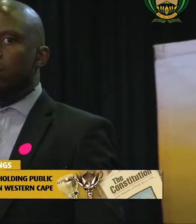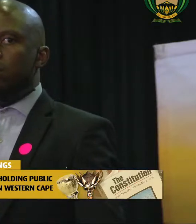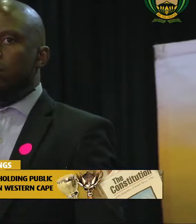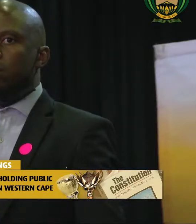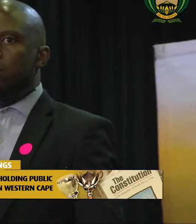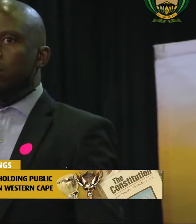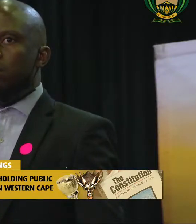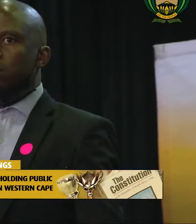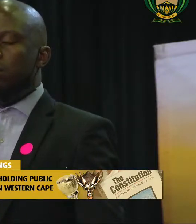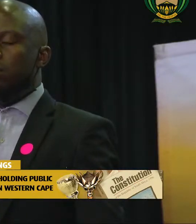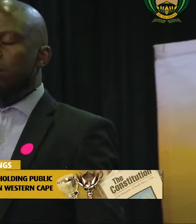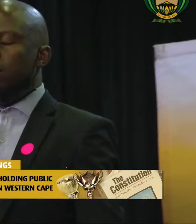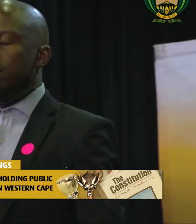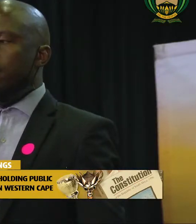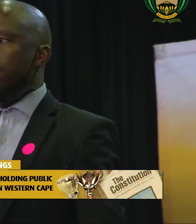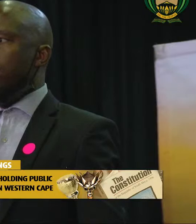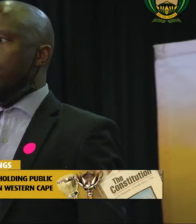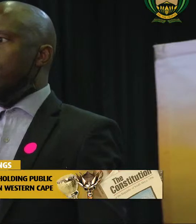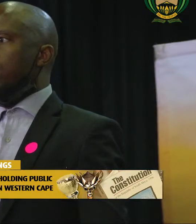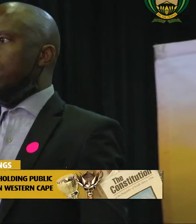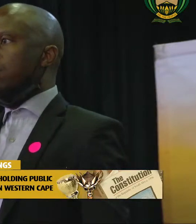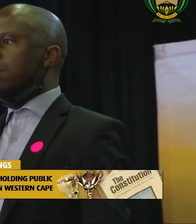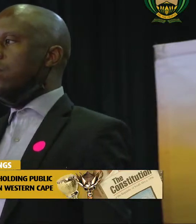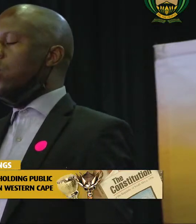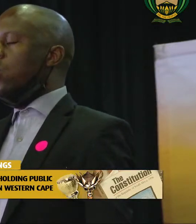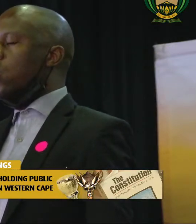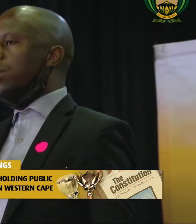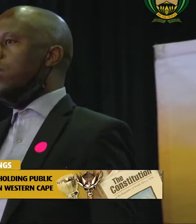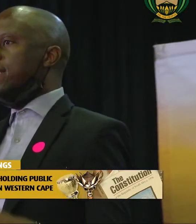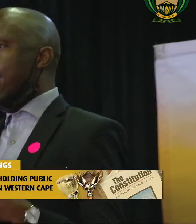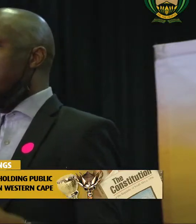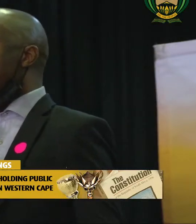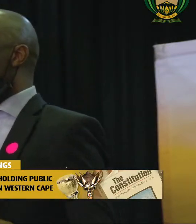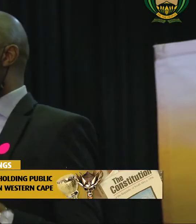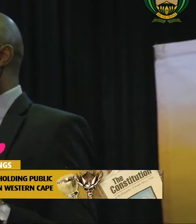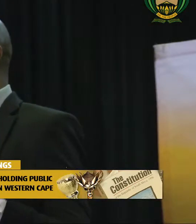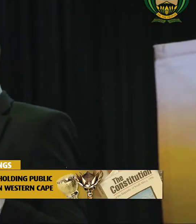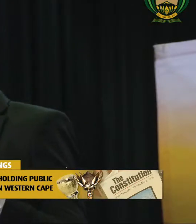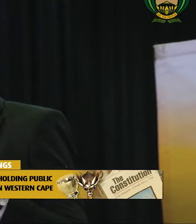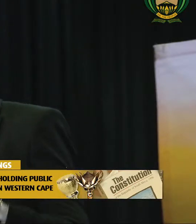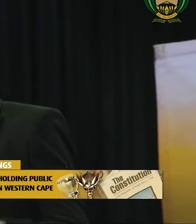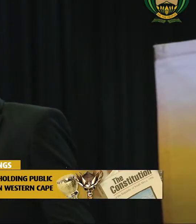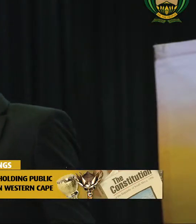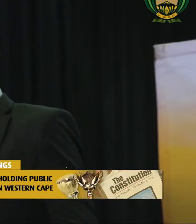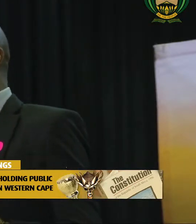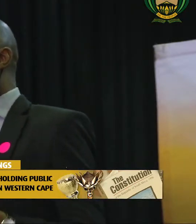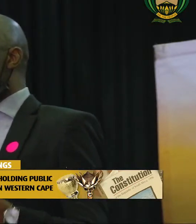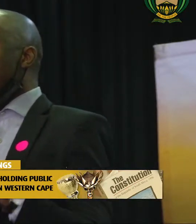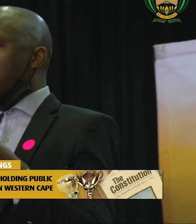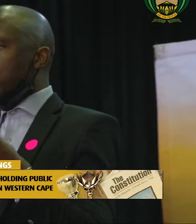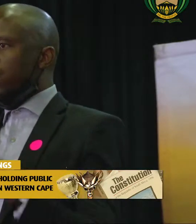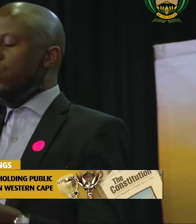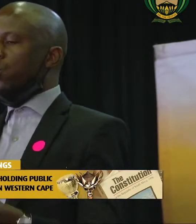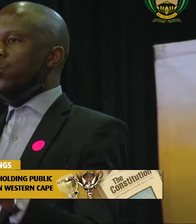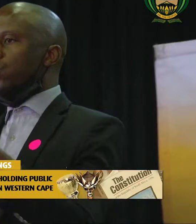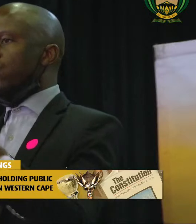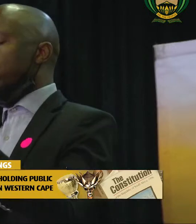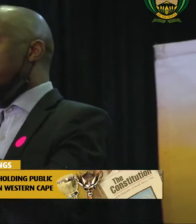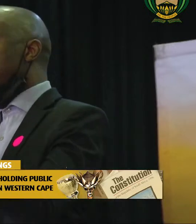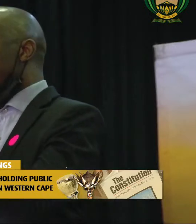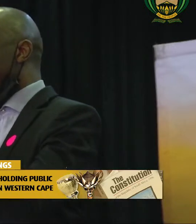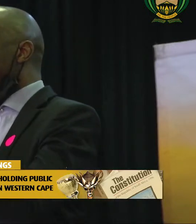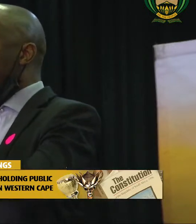hanikela igalelo athethe ukwenje njalo. When your time has lapsed and when we request you